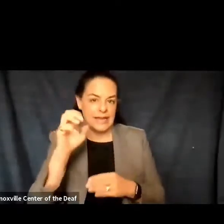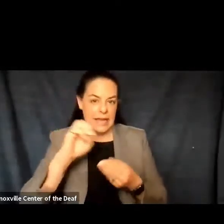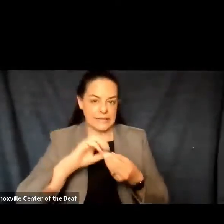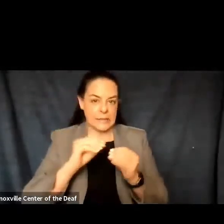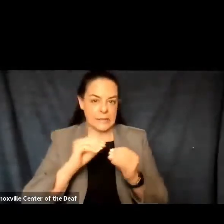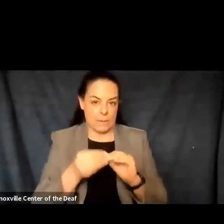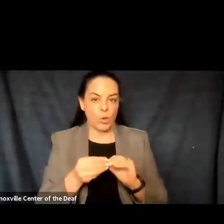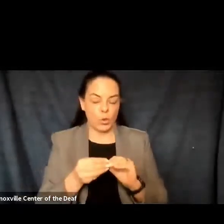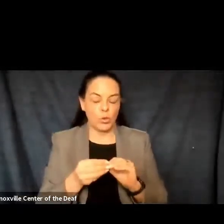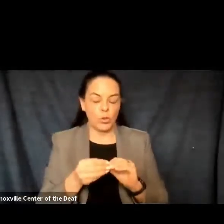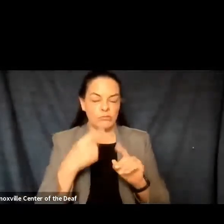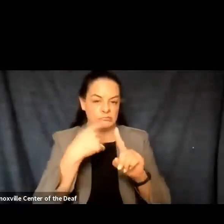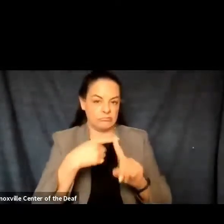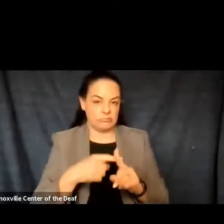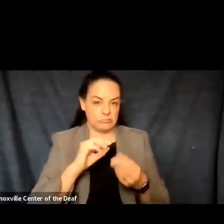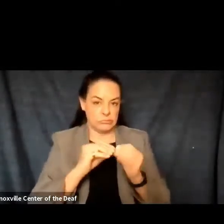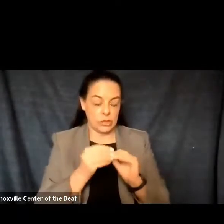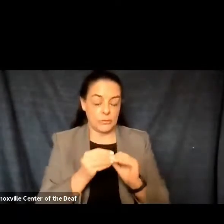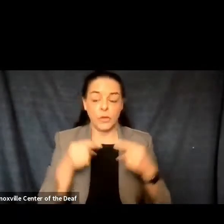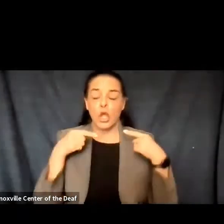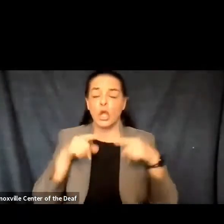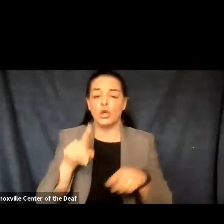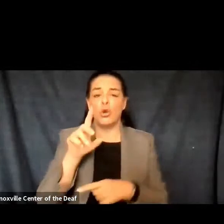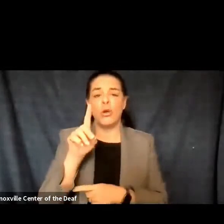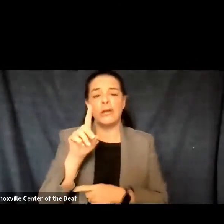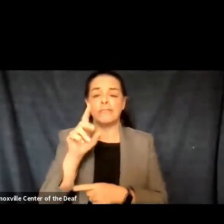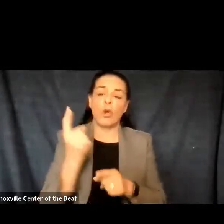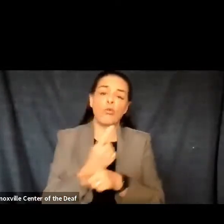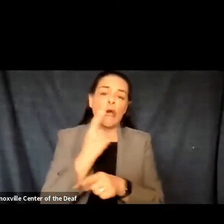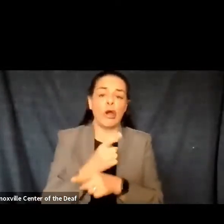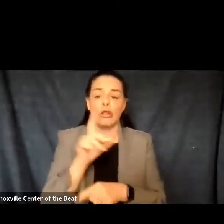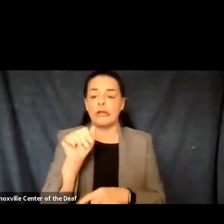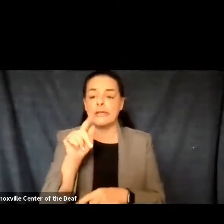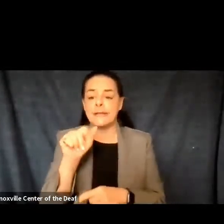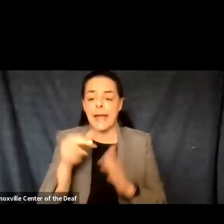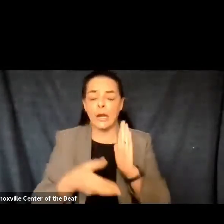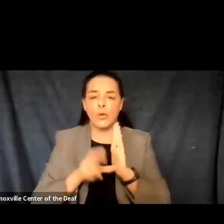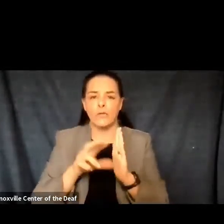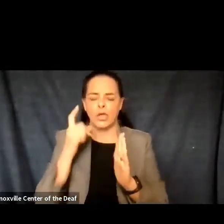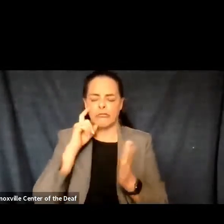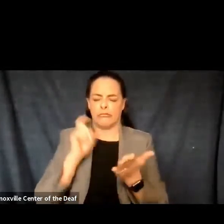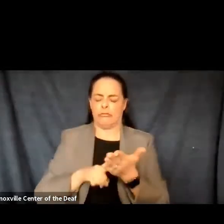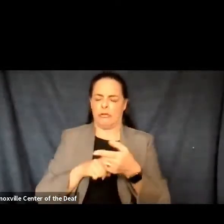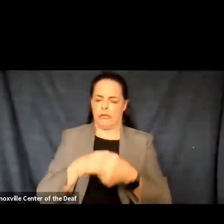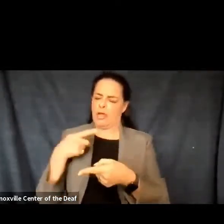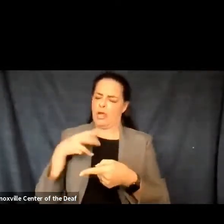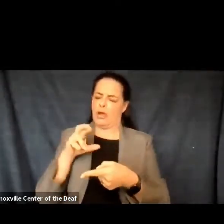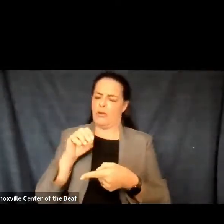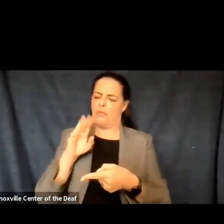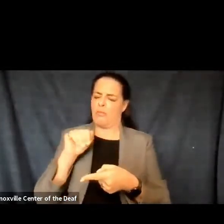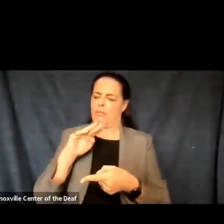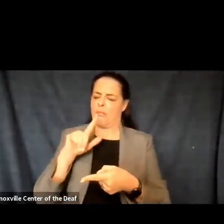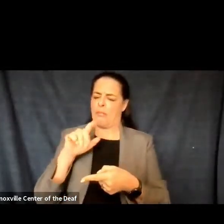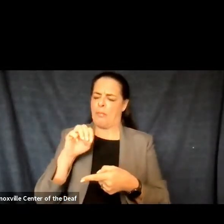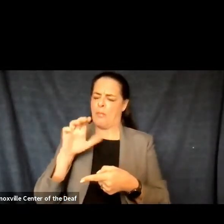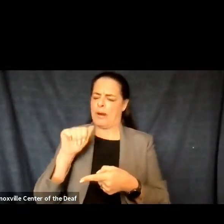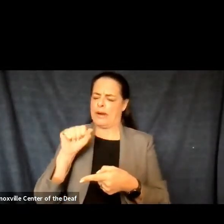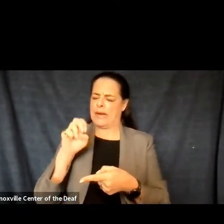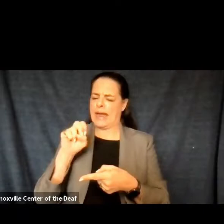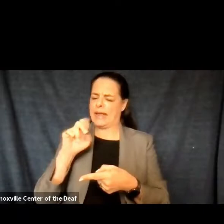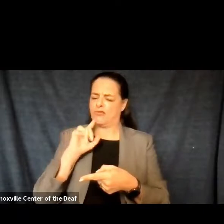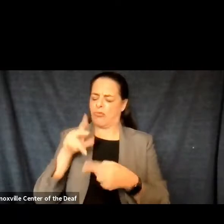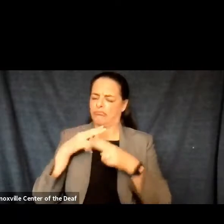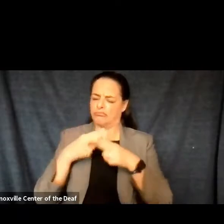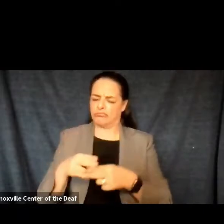a routine epidemiology data review, it was noticed that a number of probable cases had been categorized incorrectly as